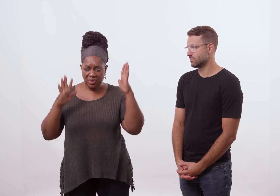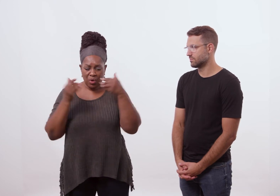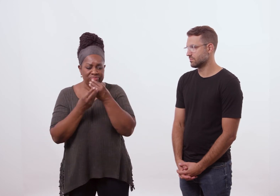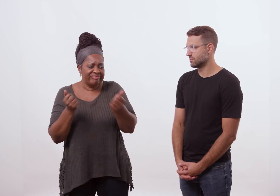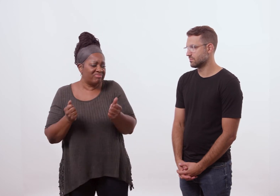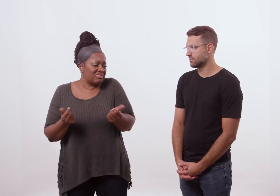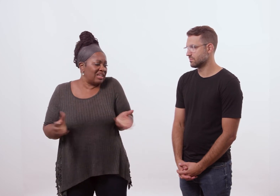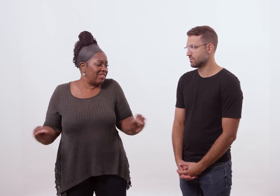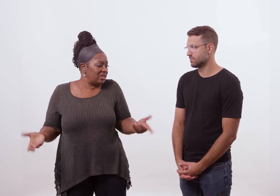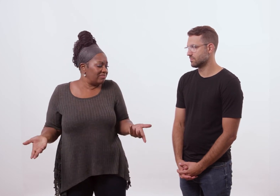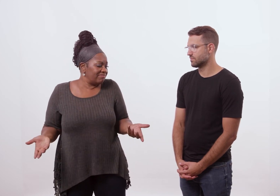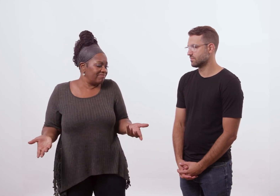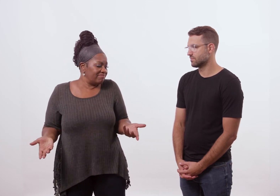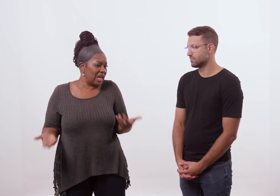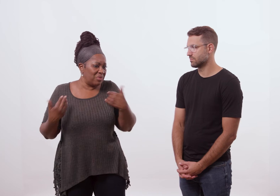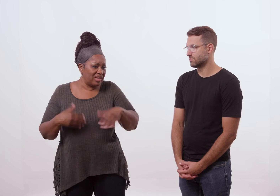left.